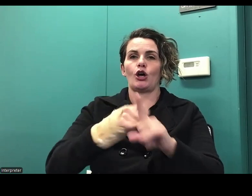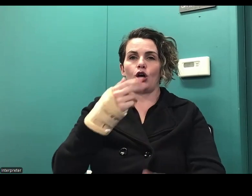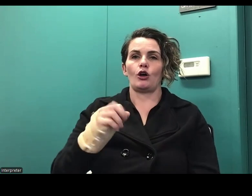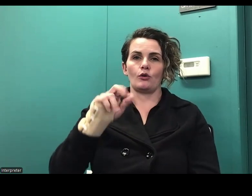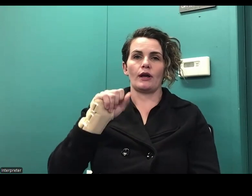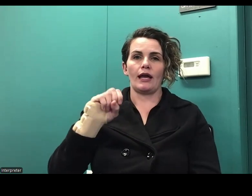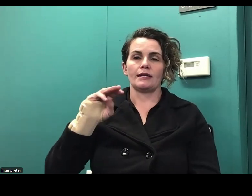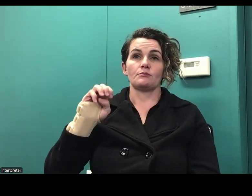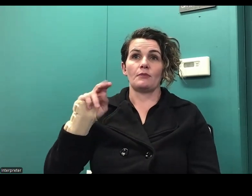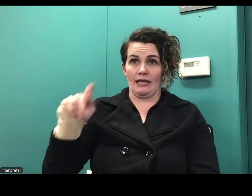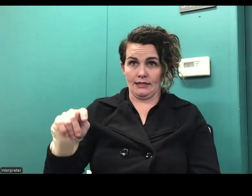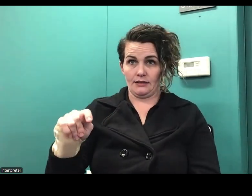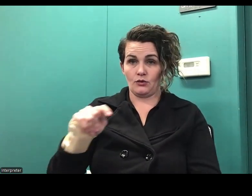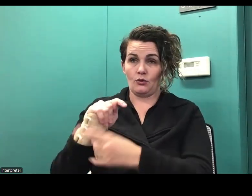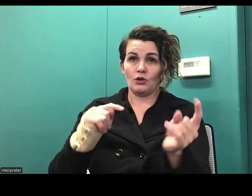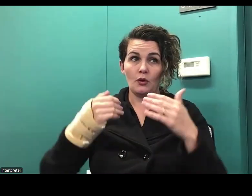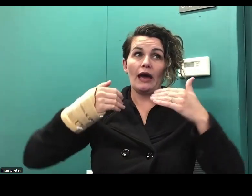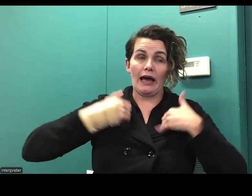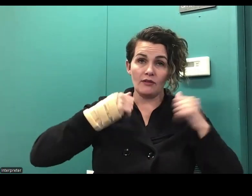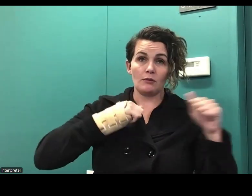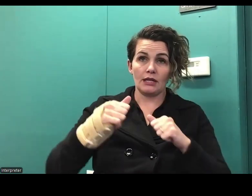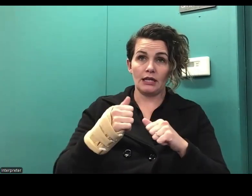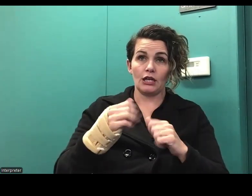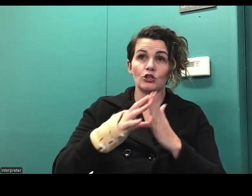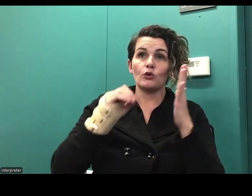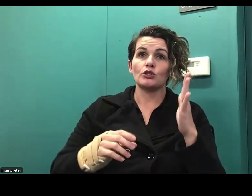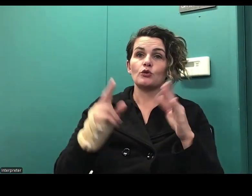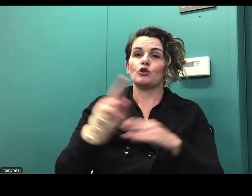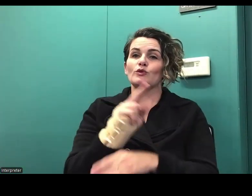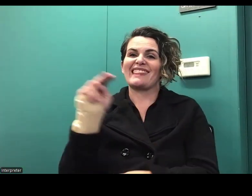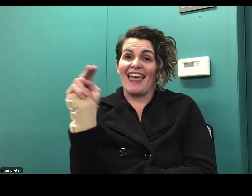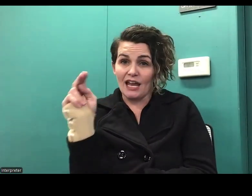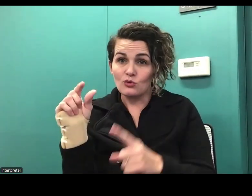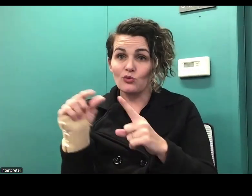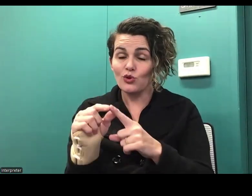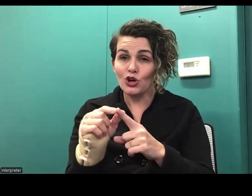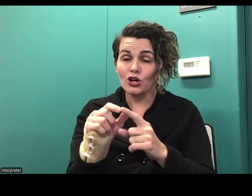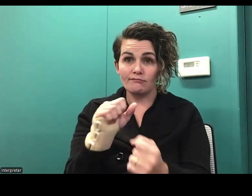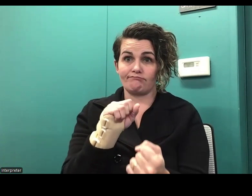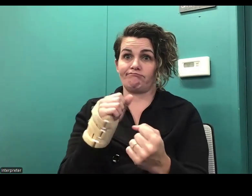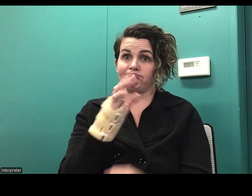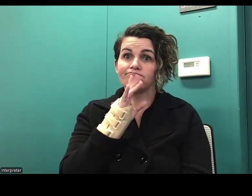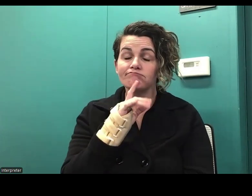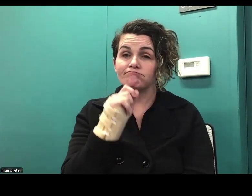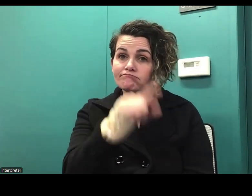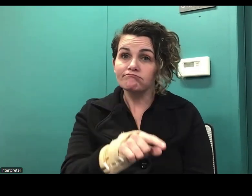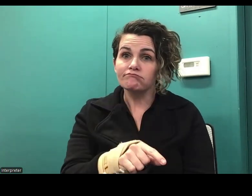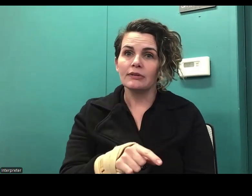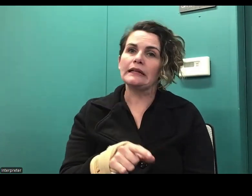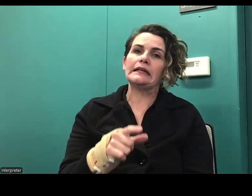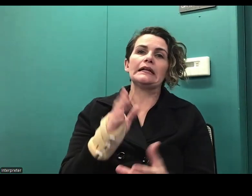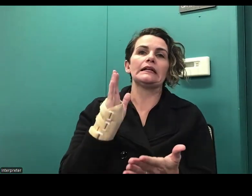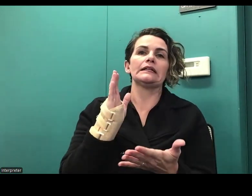mitigate is hard, right? When you've got a student using the N-word right in front of your face or saying that's okay, to stop it and mitigate it